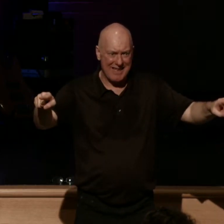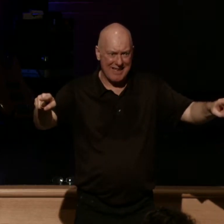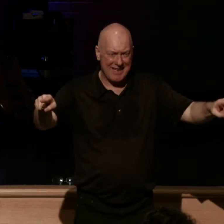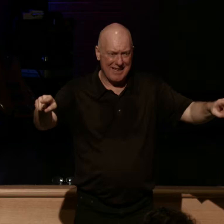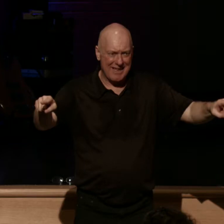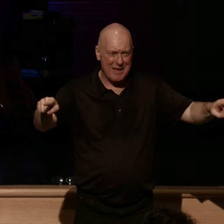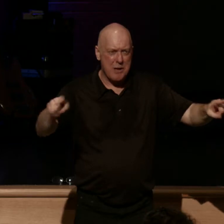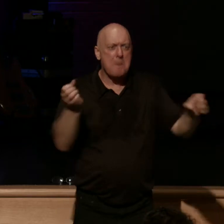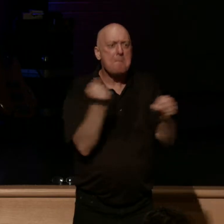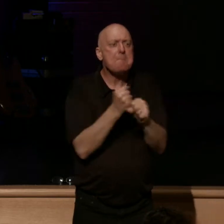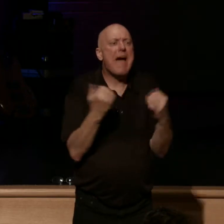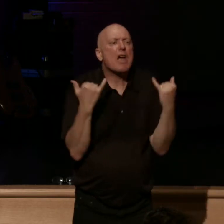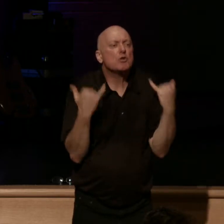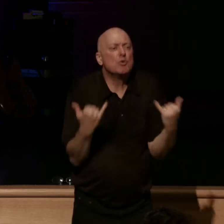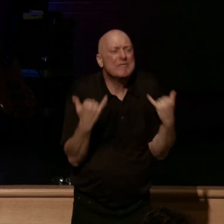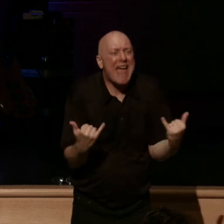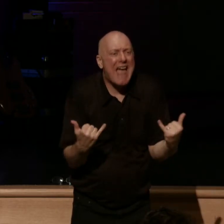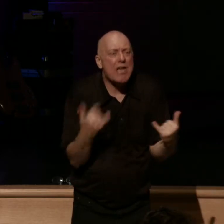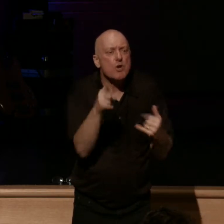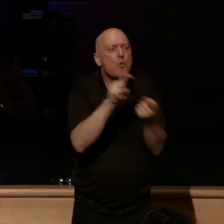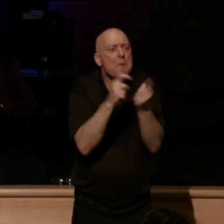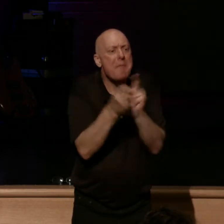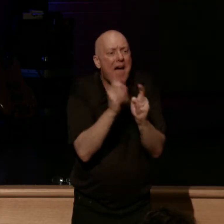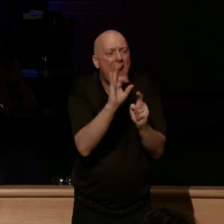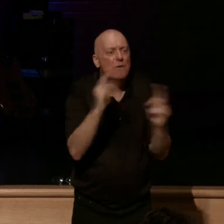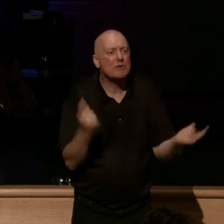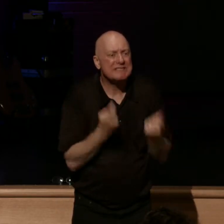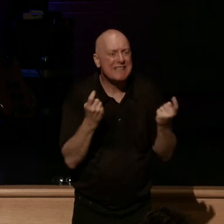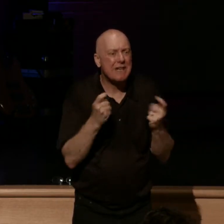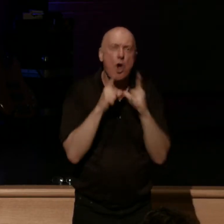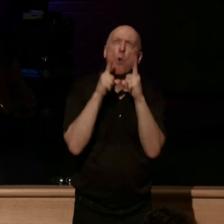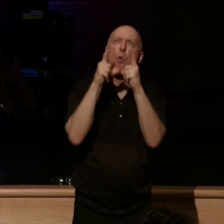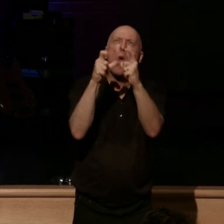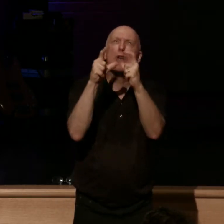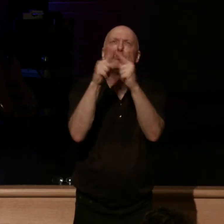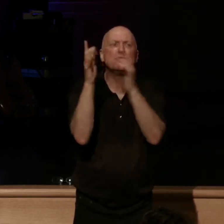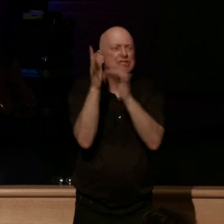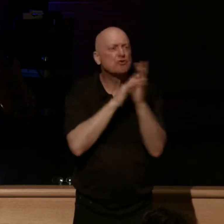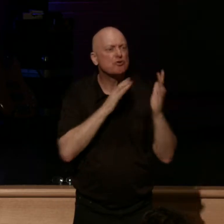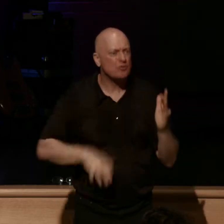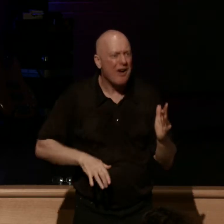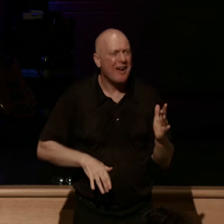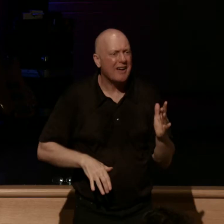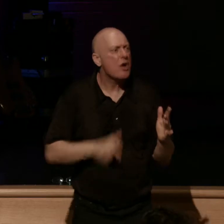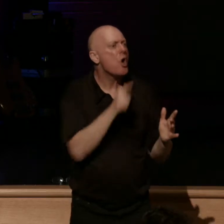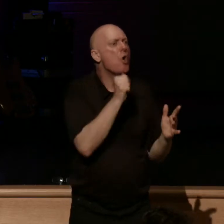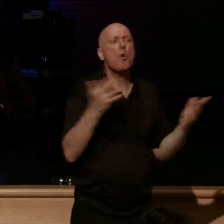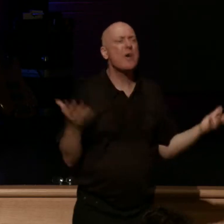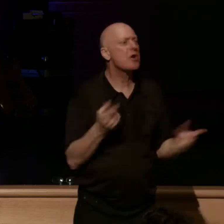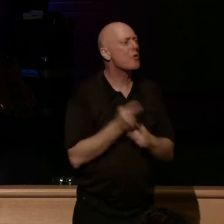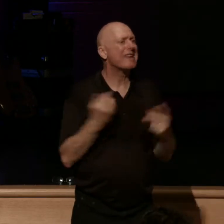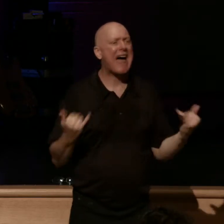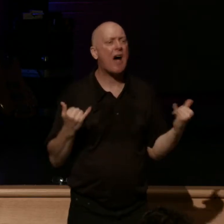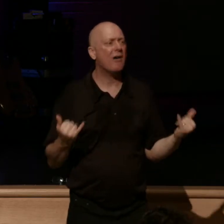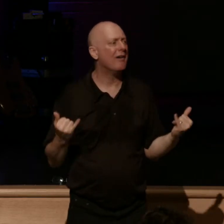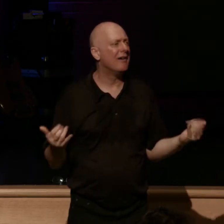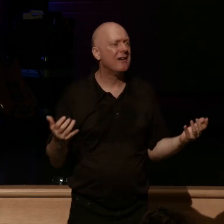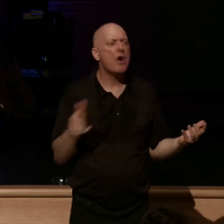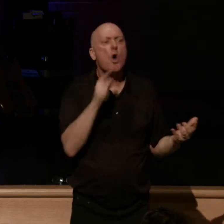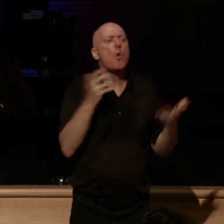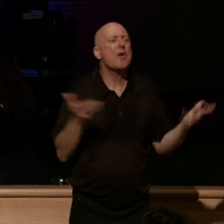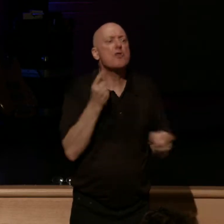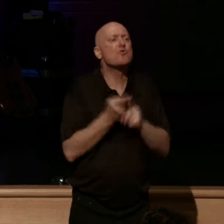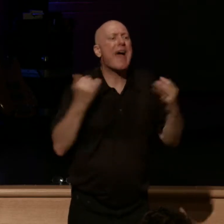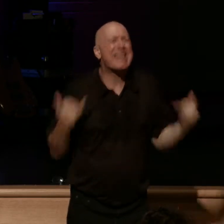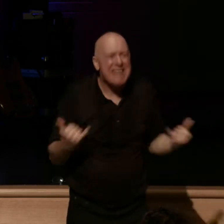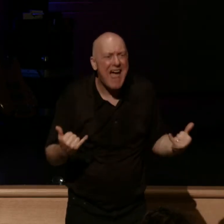make today the day you turn from your sin and run to Jesus Christ. I mean, who here right now? Who here